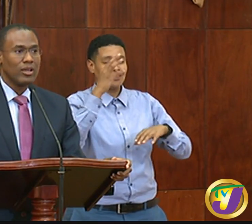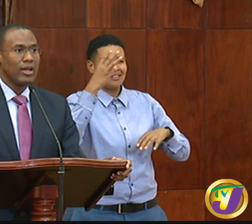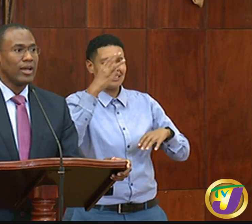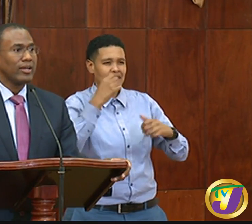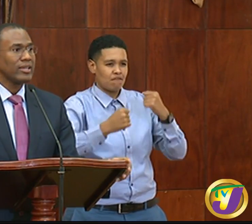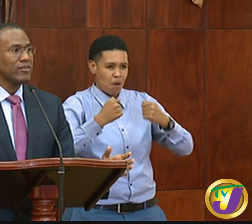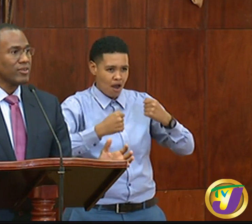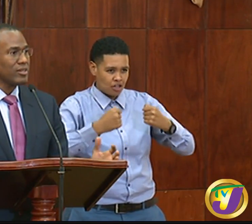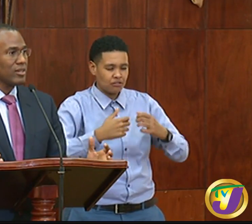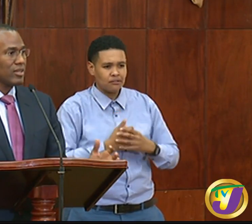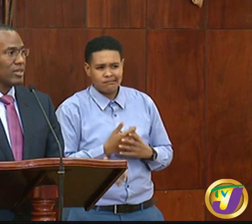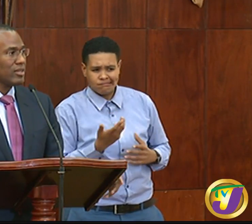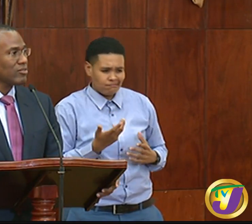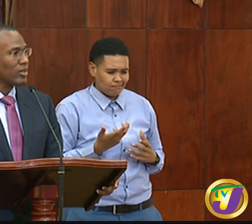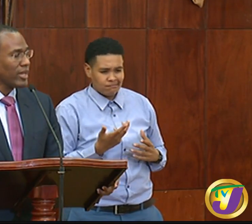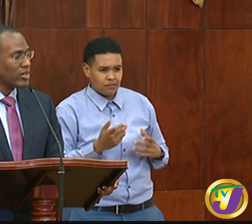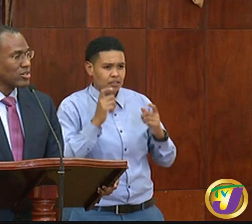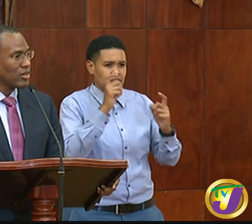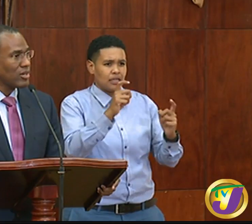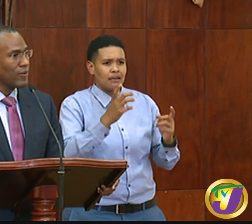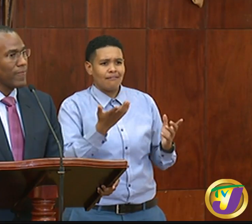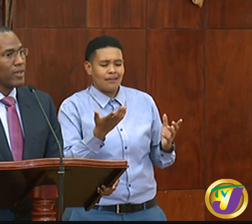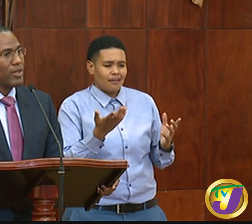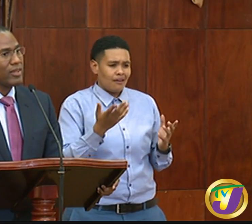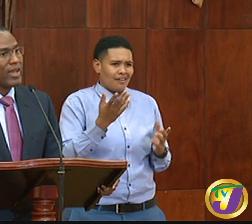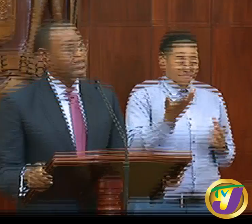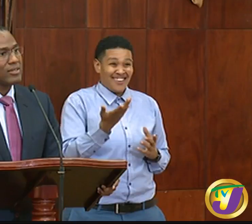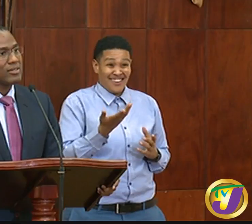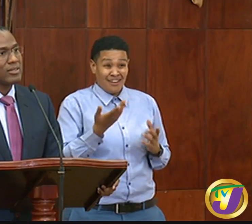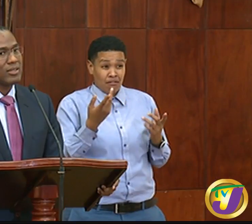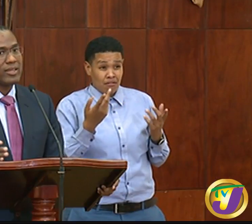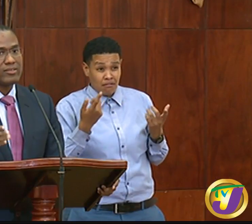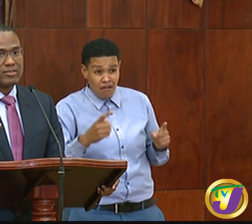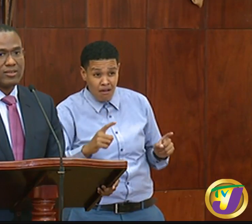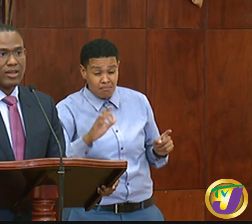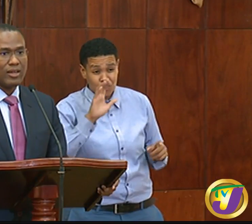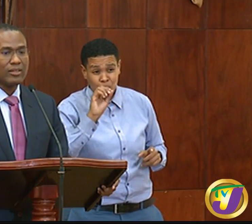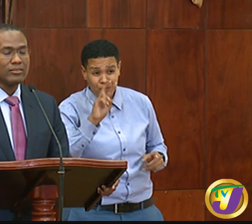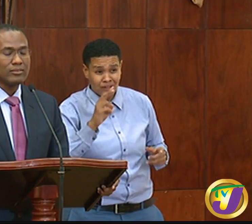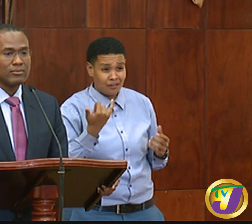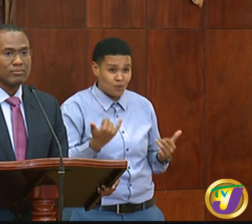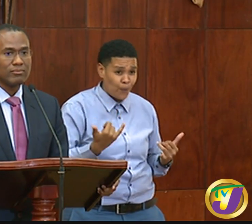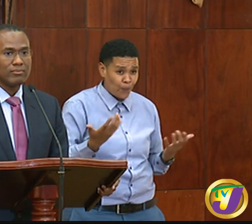March. Given the dislocation that this